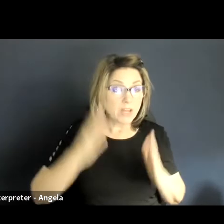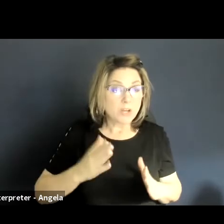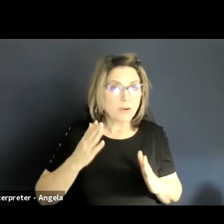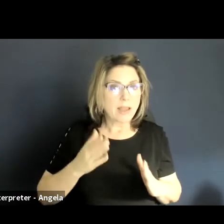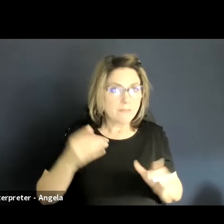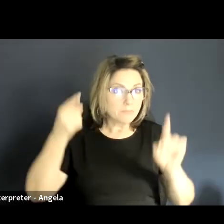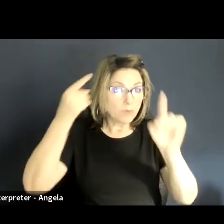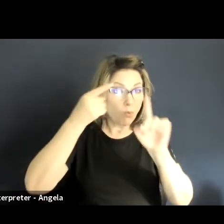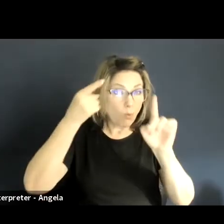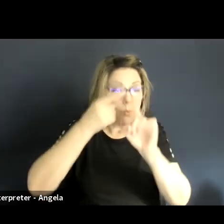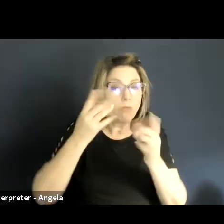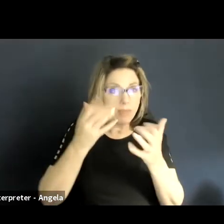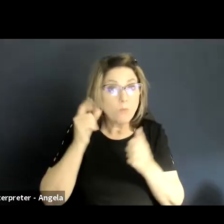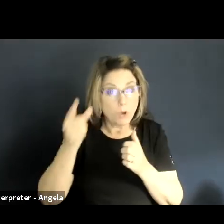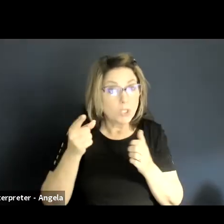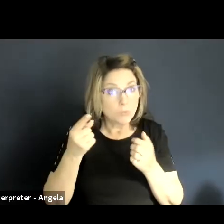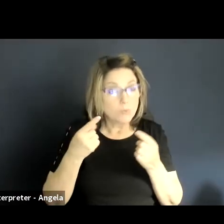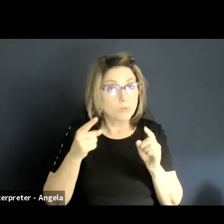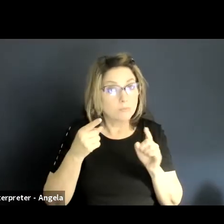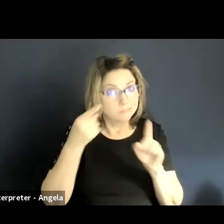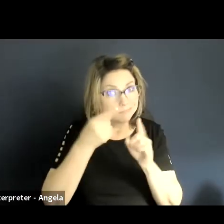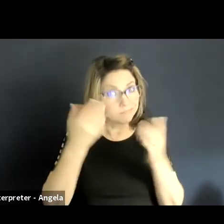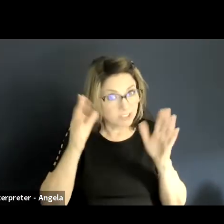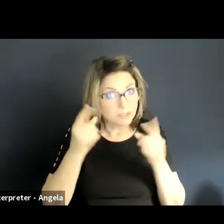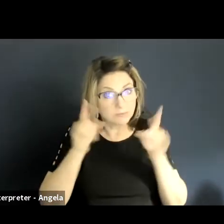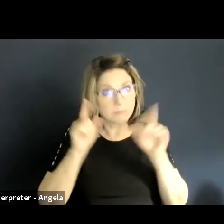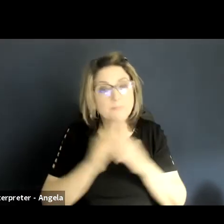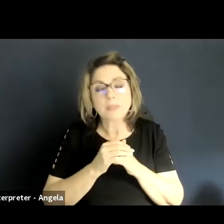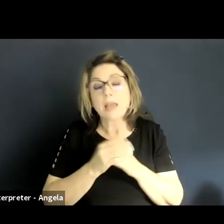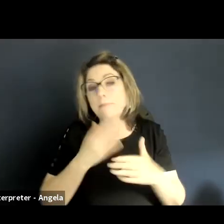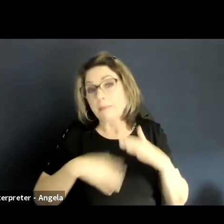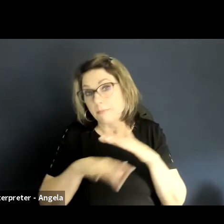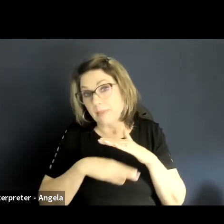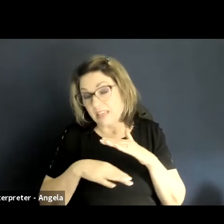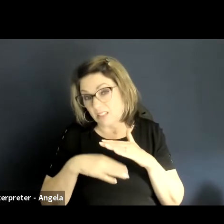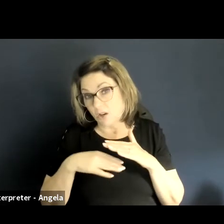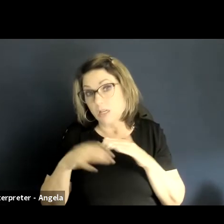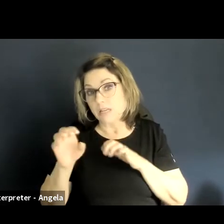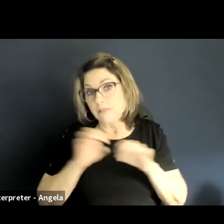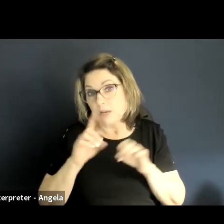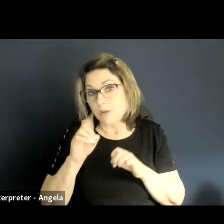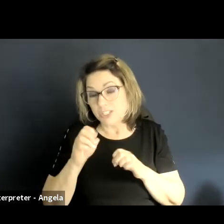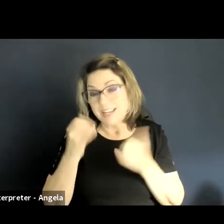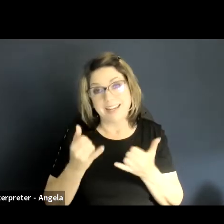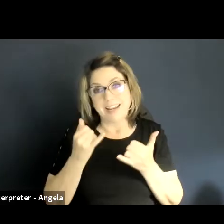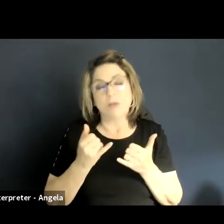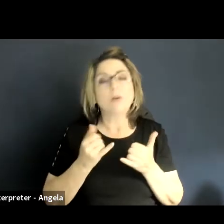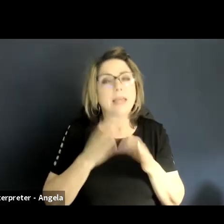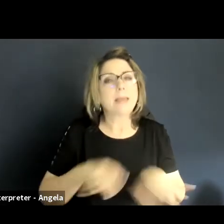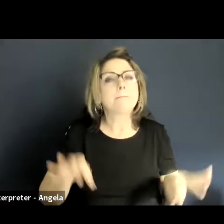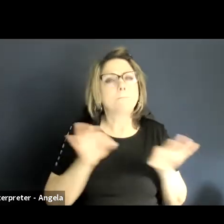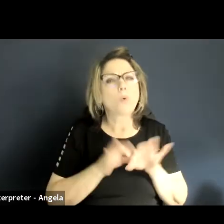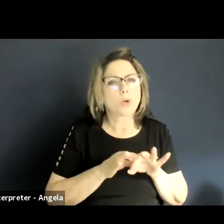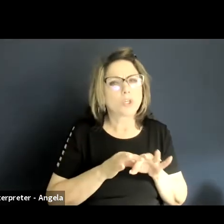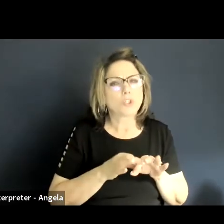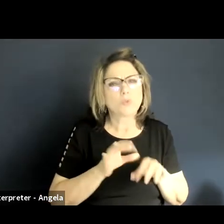want you to reach? Maybe you can base it on existing evaluation data. It's important to determine numbers that will actually tell you